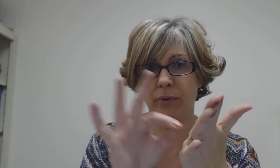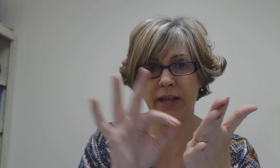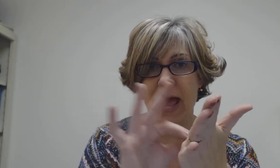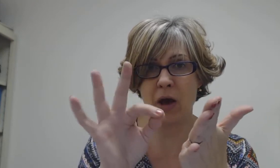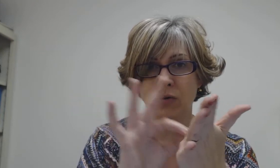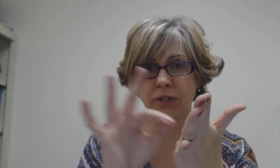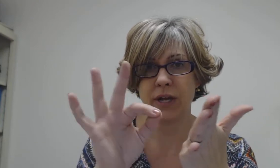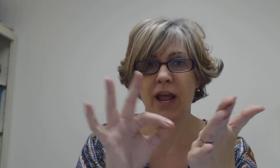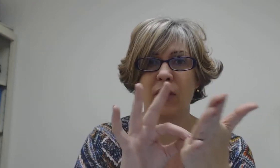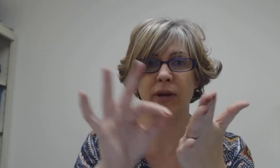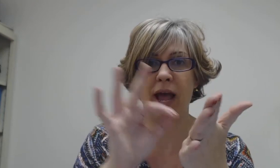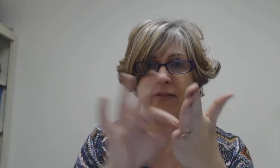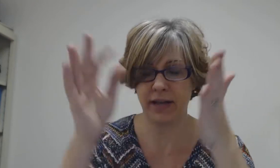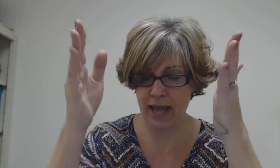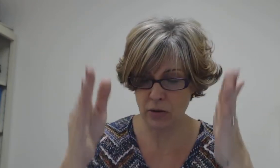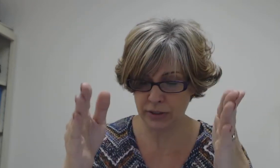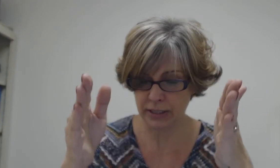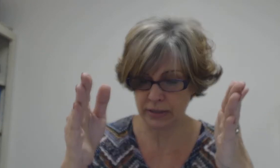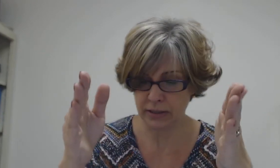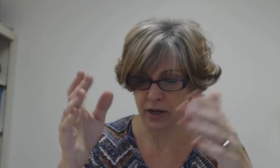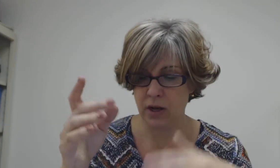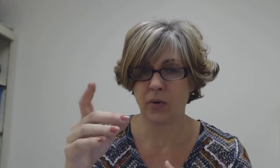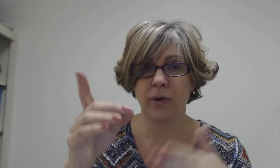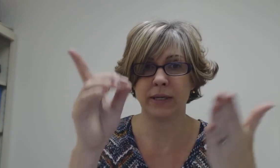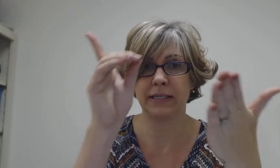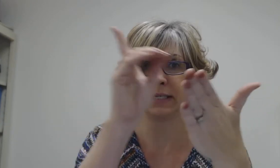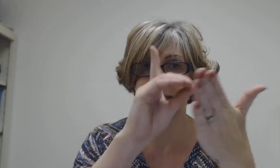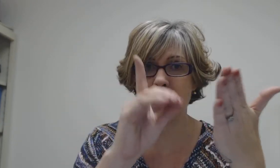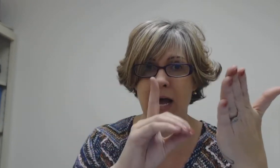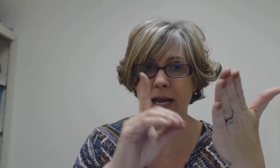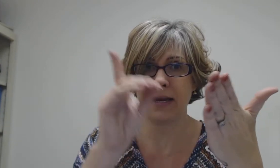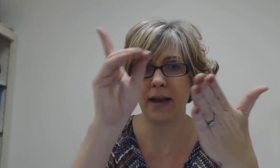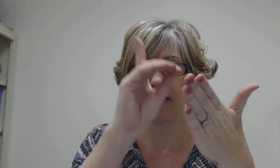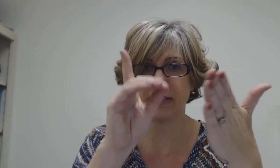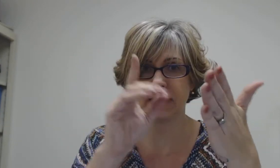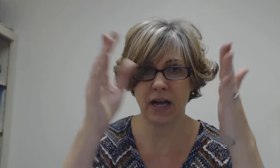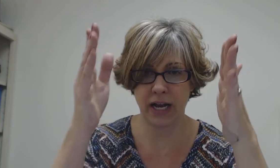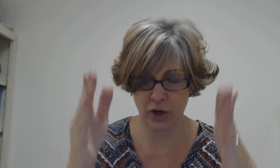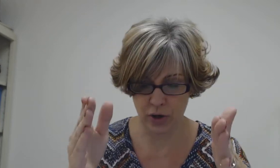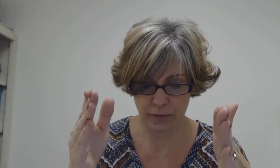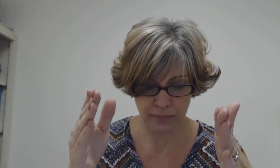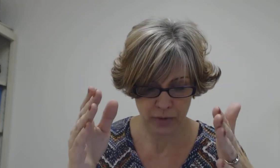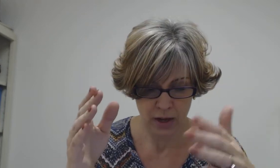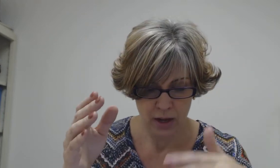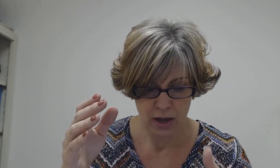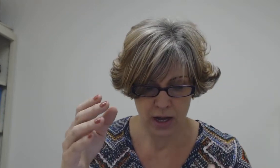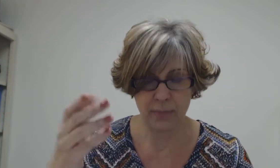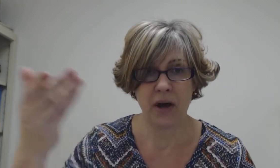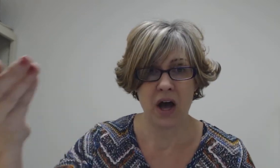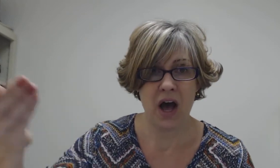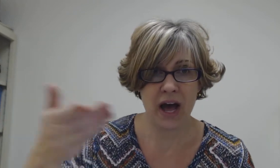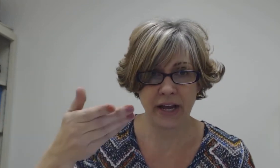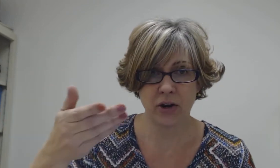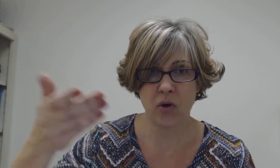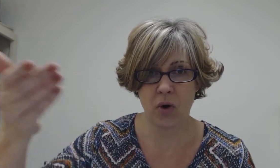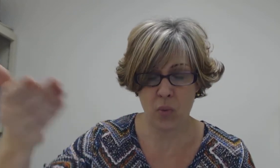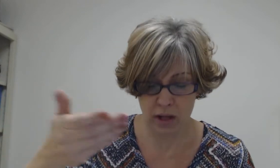we would count and we'd have an accountant. We would design and have a designer. Hire or